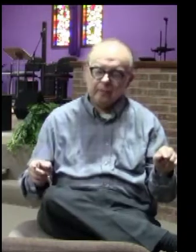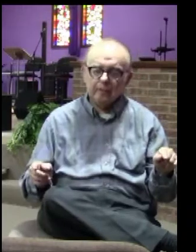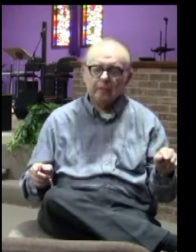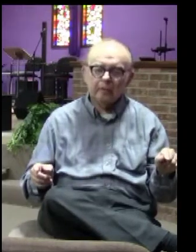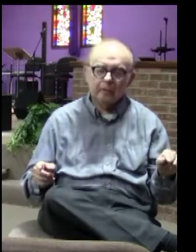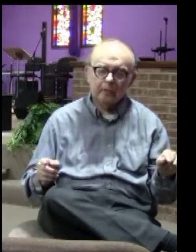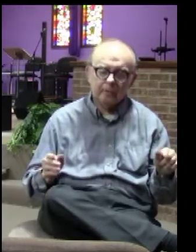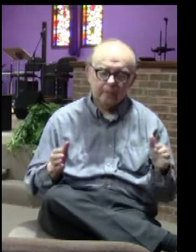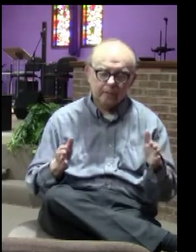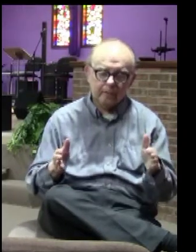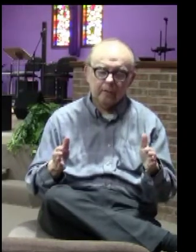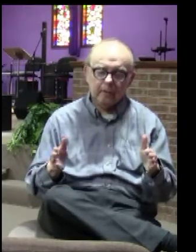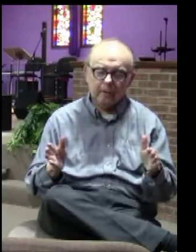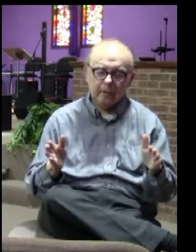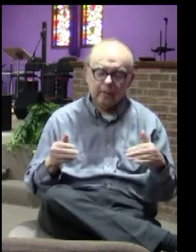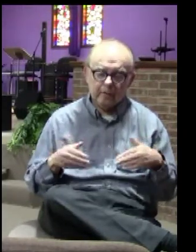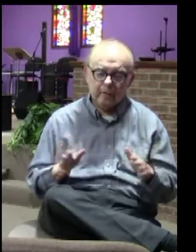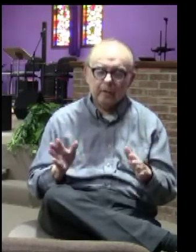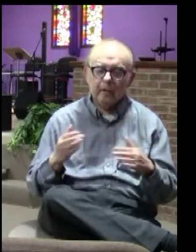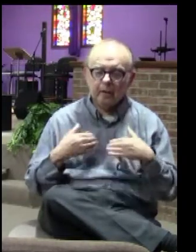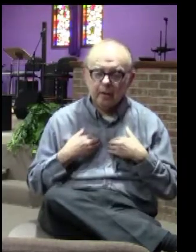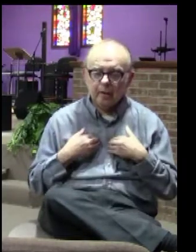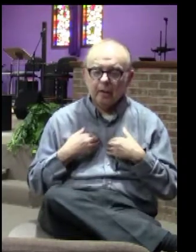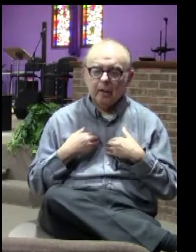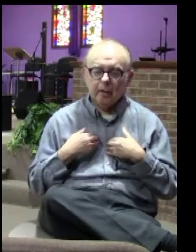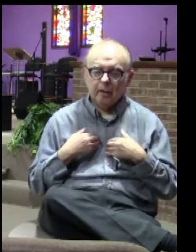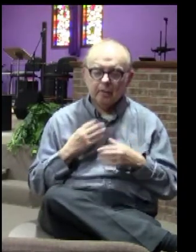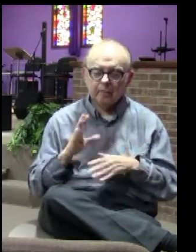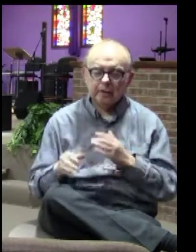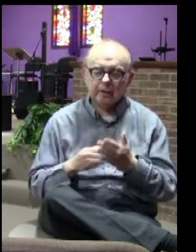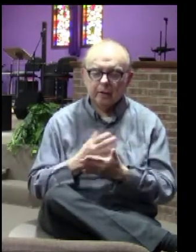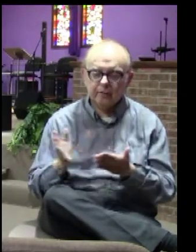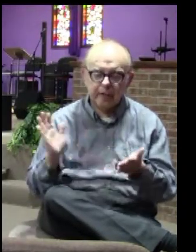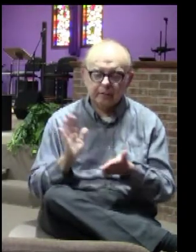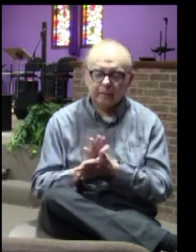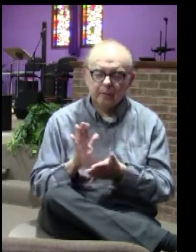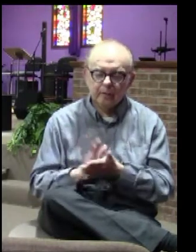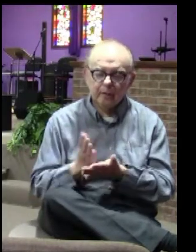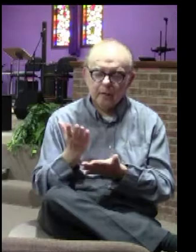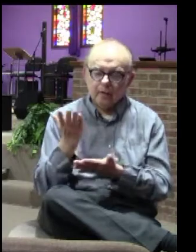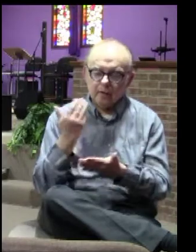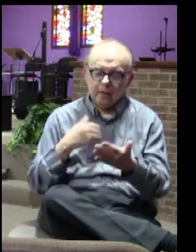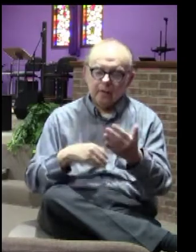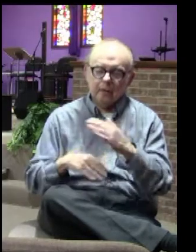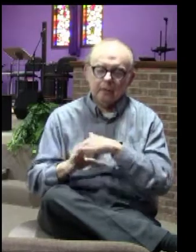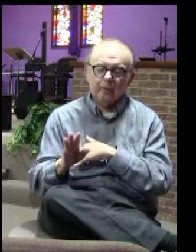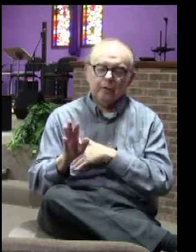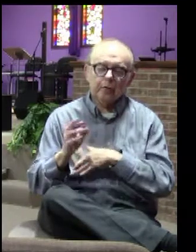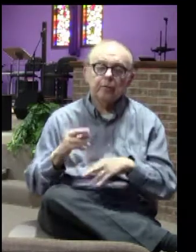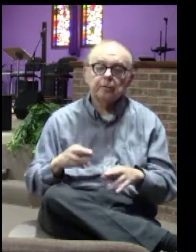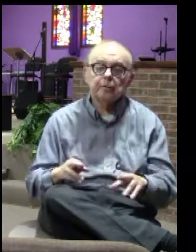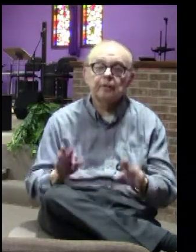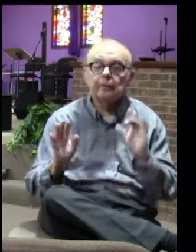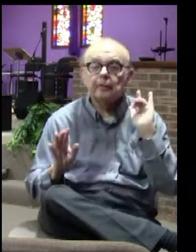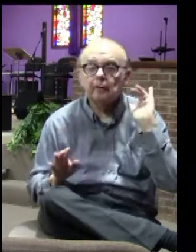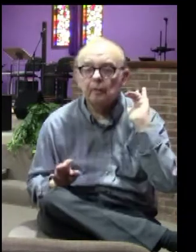here is the widest path you've got to get off that piece of cardboard before you go flying into that river.